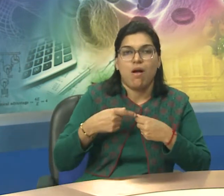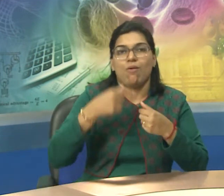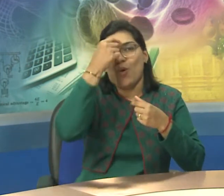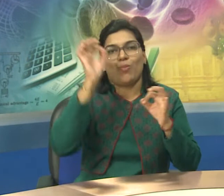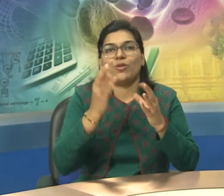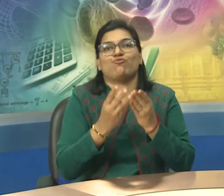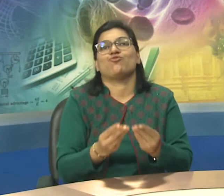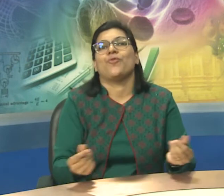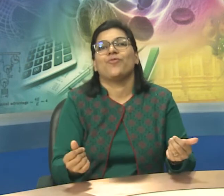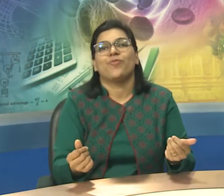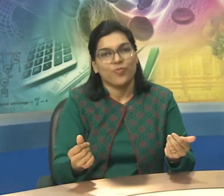managing difficult activities